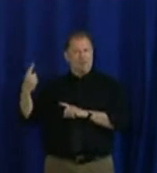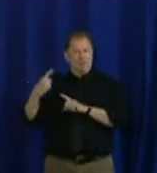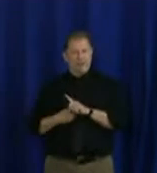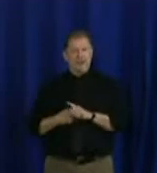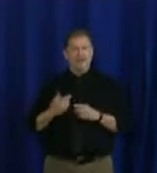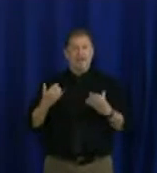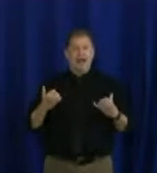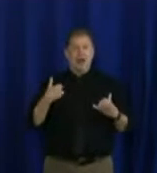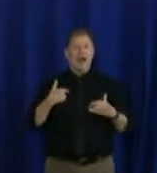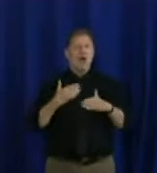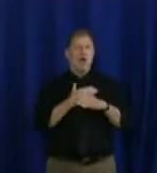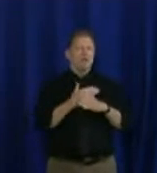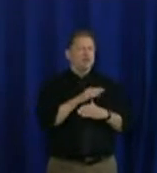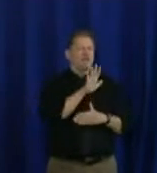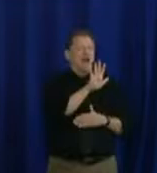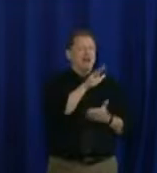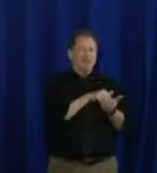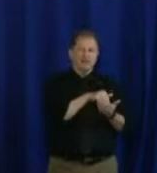5,562 per day,